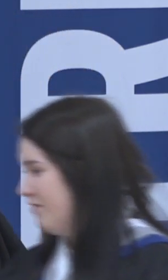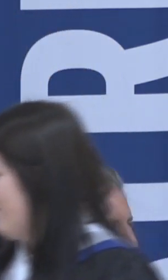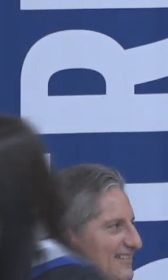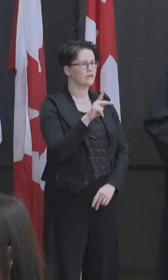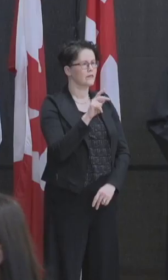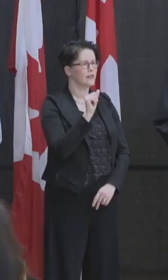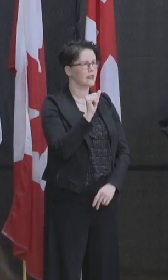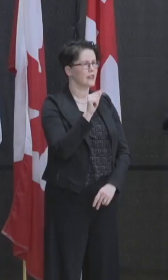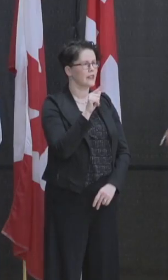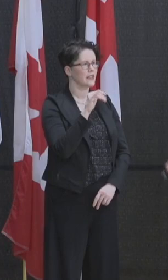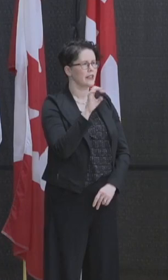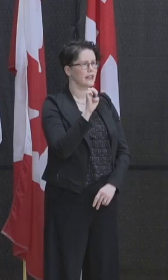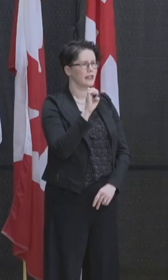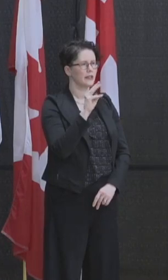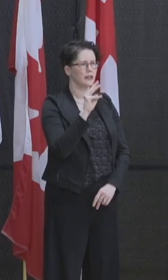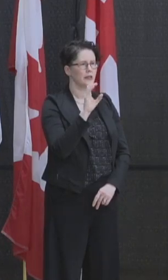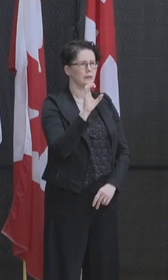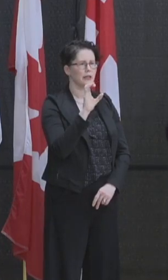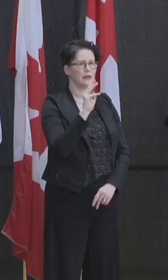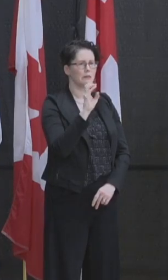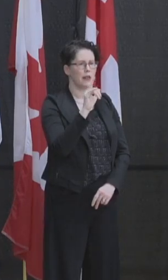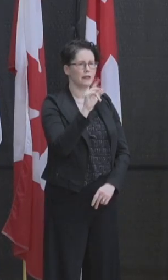Kaylee McMullen.